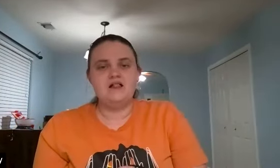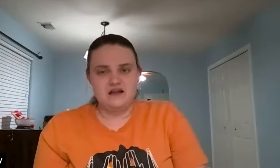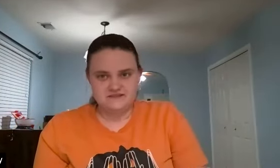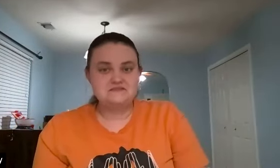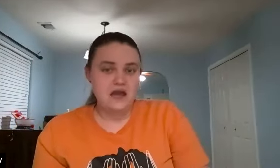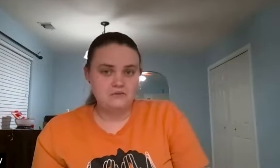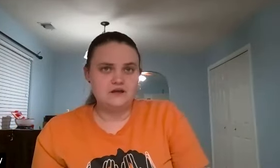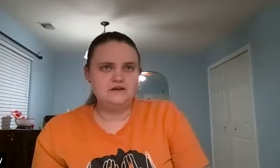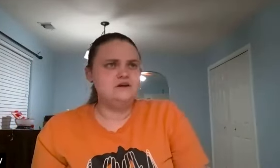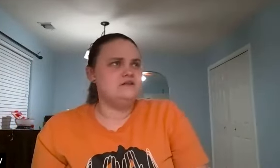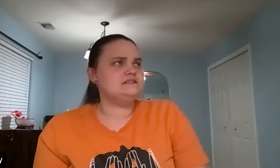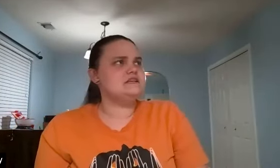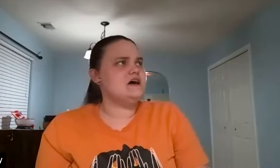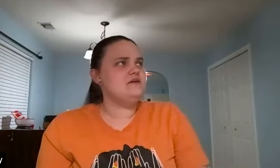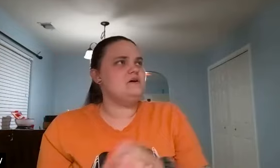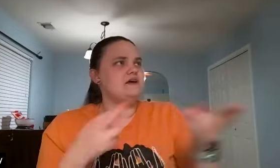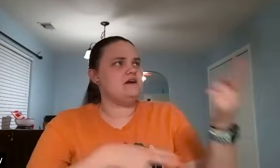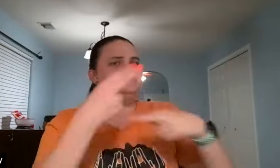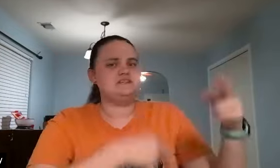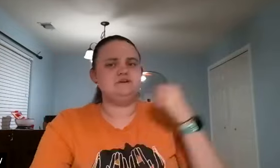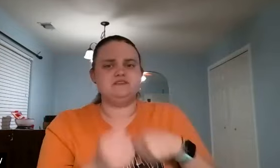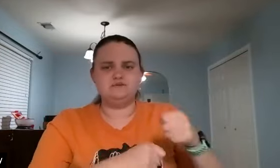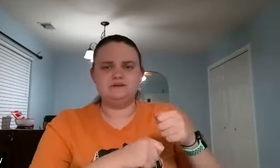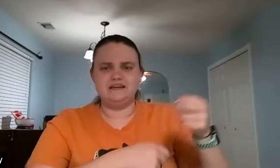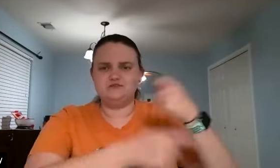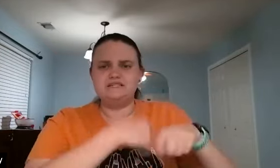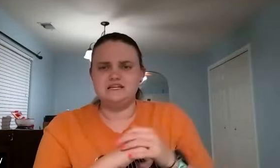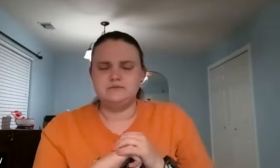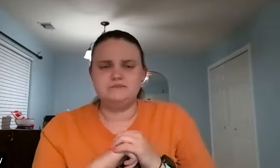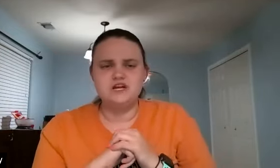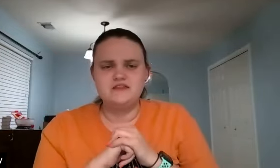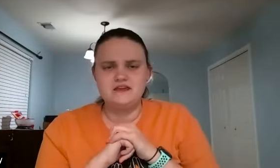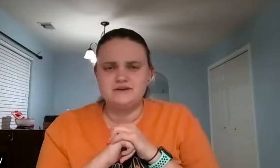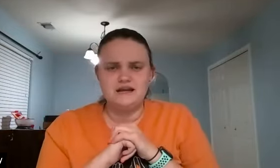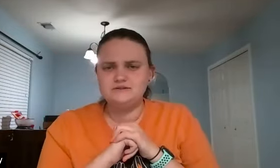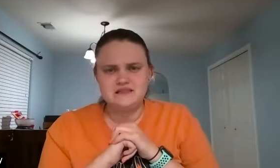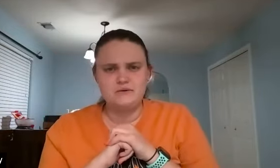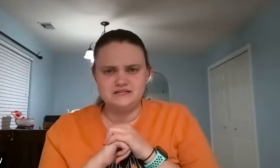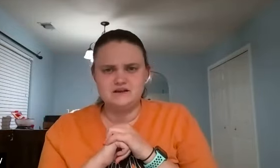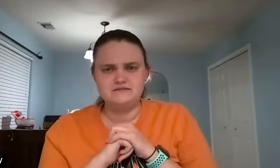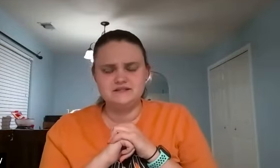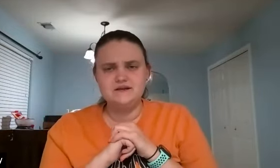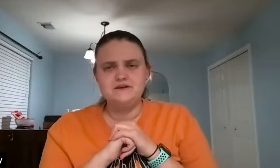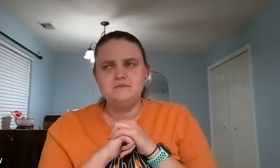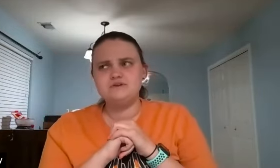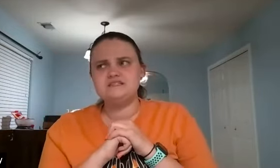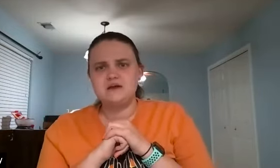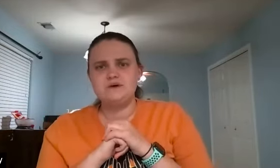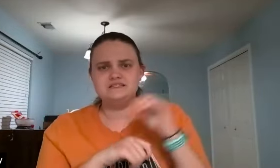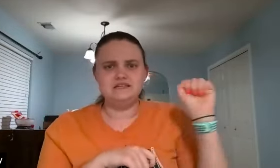I've seen that one. There's another one that comes in with the like a twist here, but I'm trying to think of it. I don't see that one as often. Most of the time I